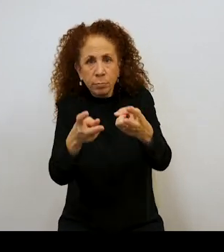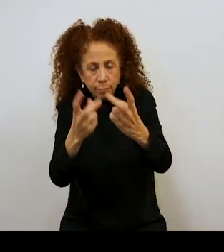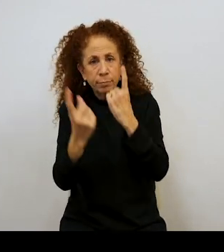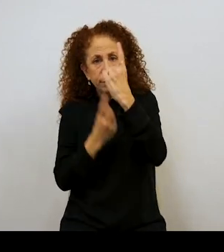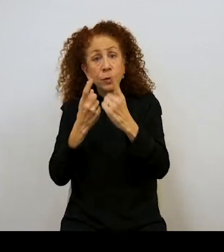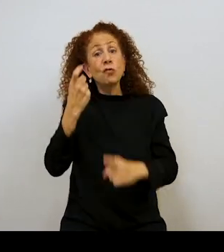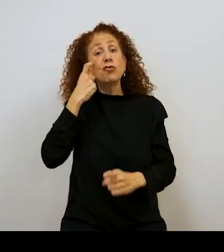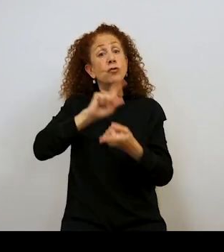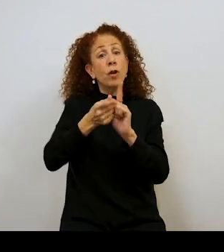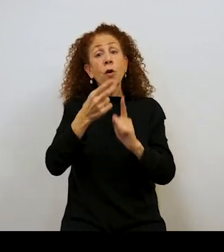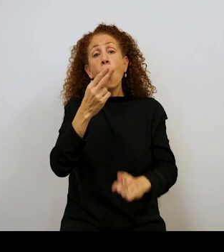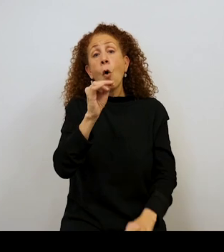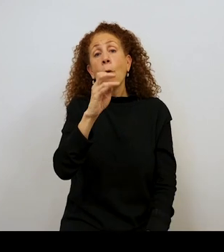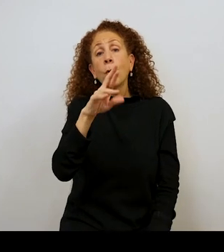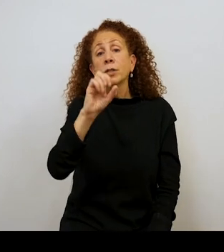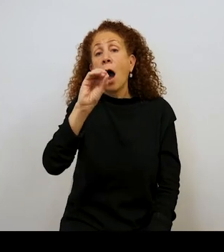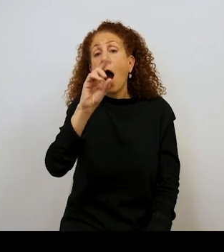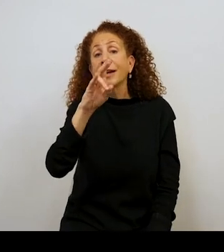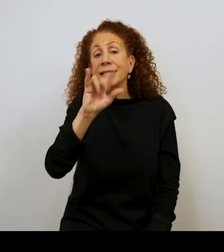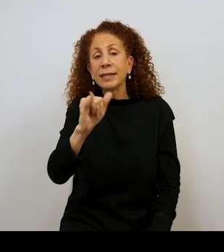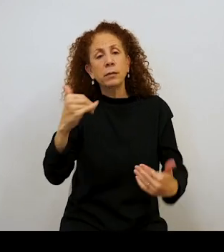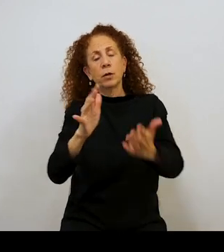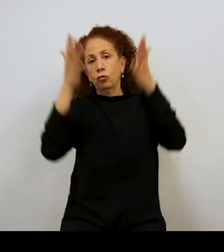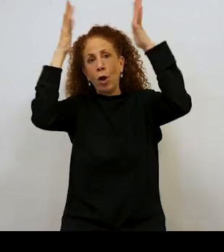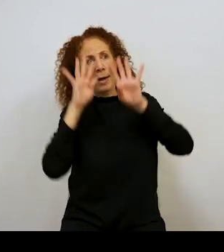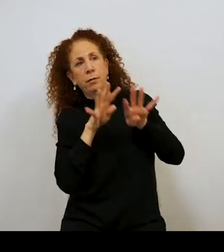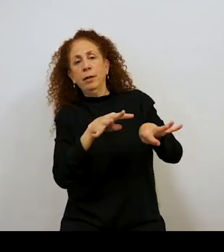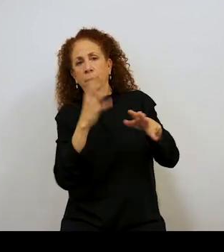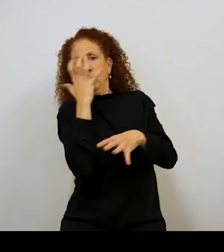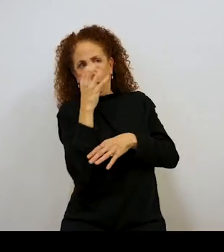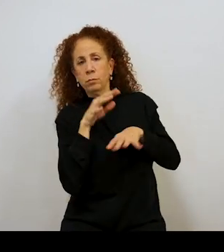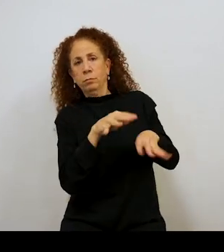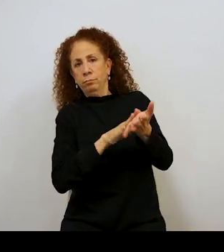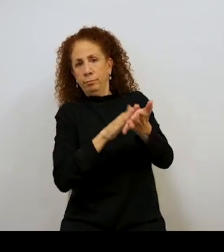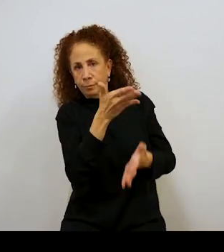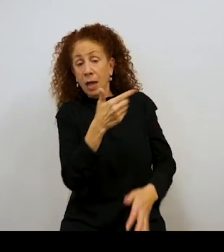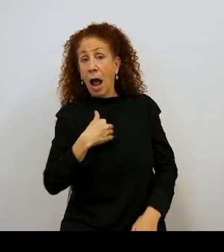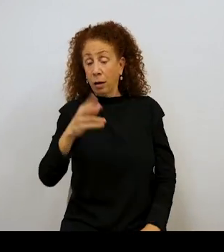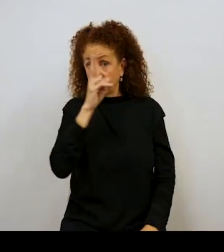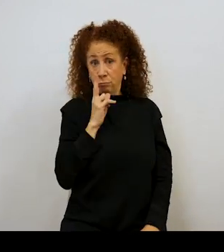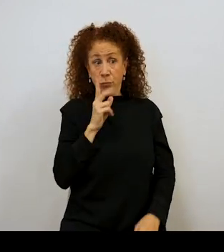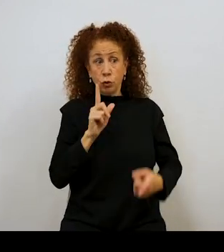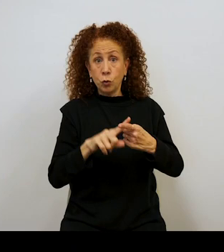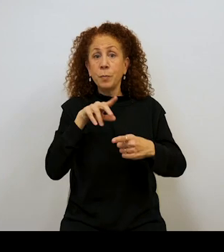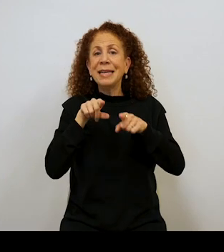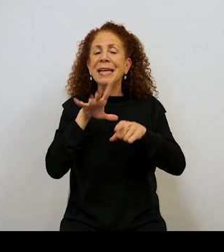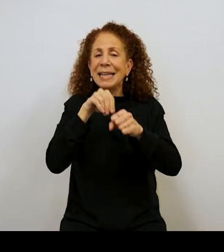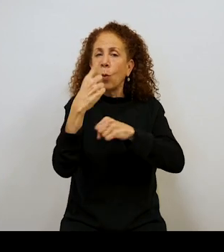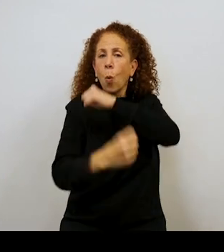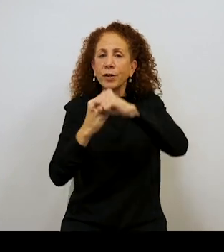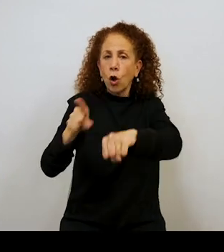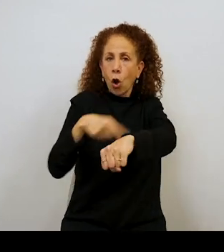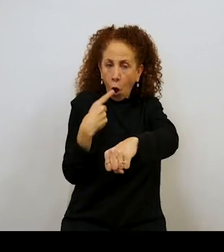recently, her translation of Homer's Odyssey has brought her great acclaim, to put it mildly. I had the privilege of being in a year-long Humanities